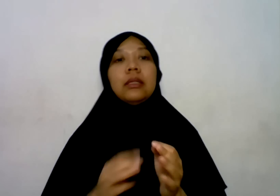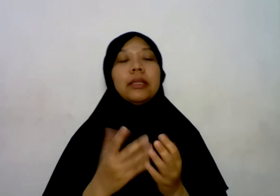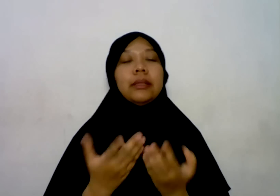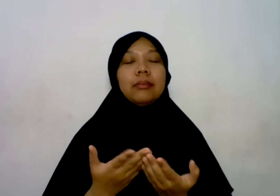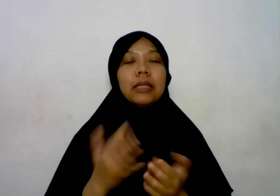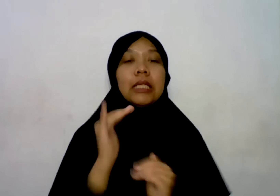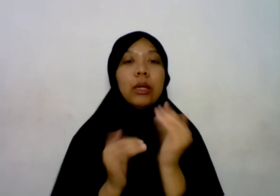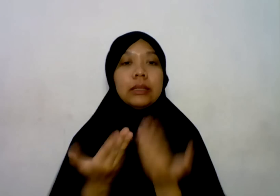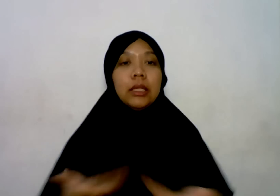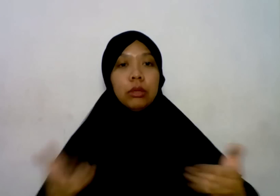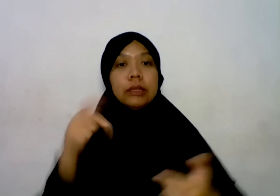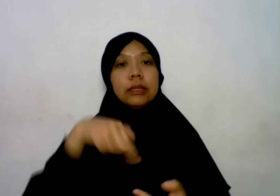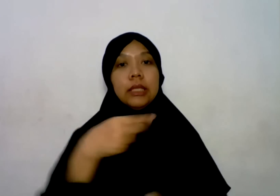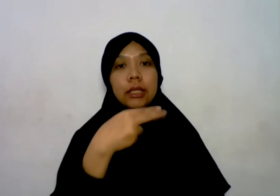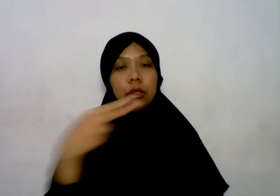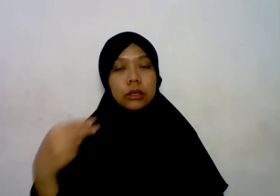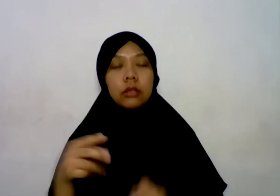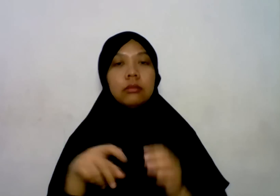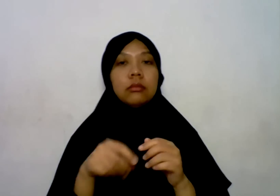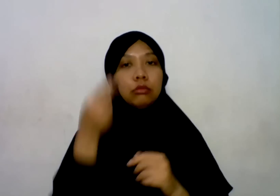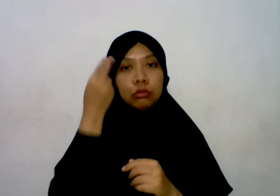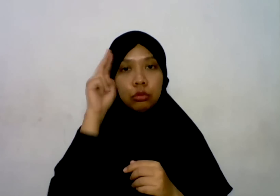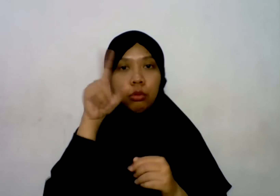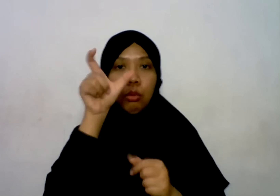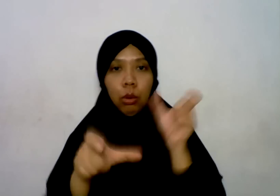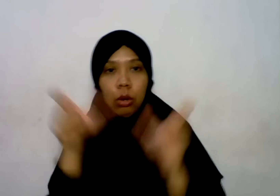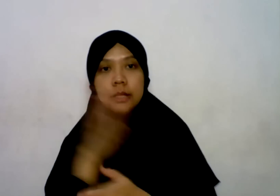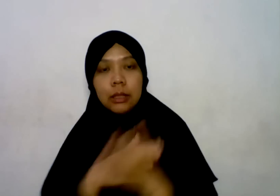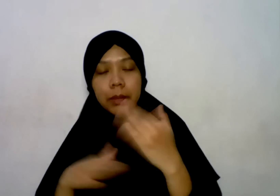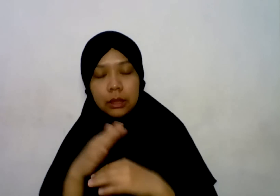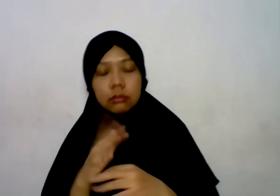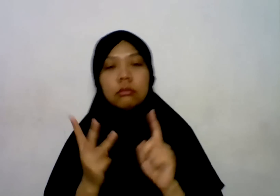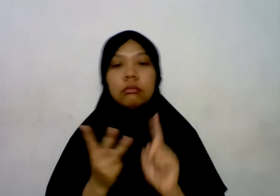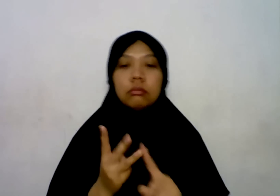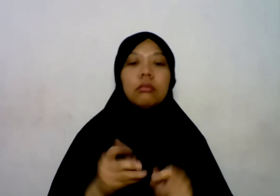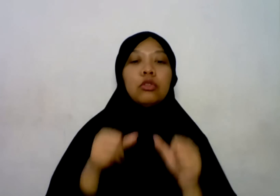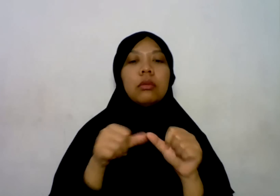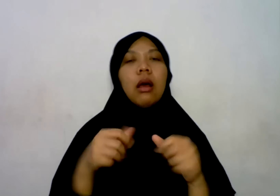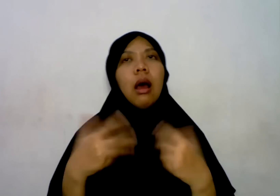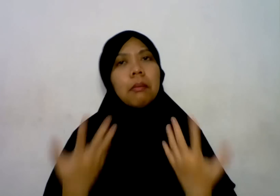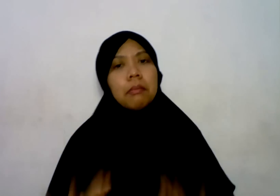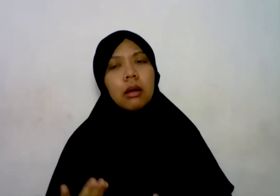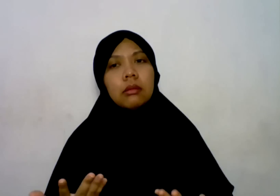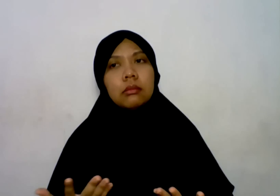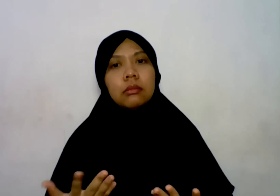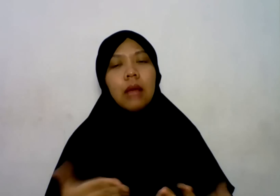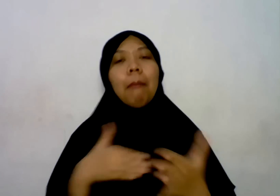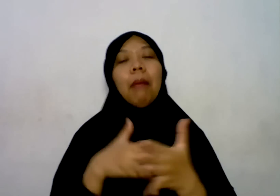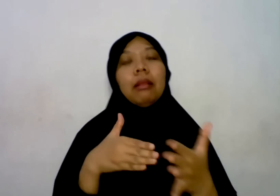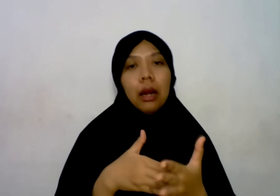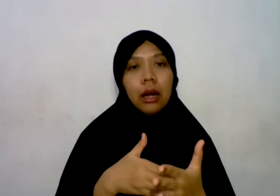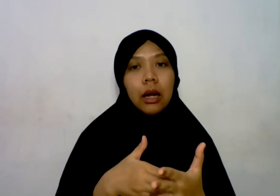serve people with disability? What are the obstacles and opportunities in providing public service to people